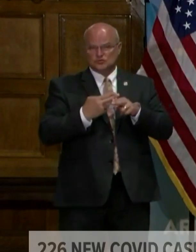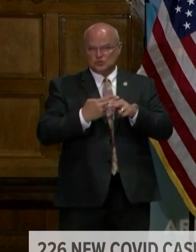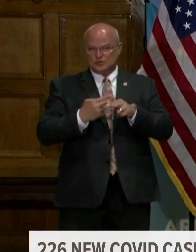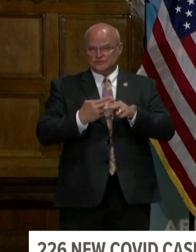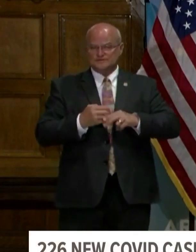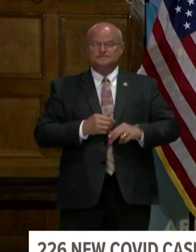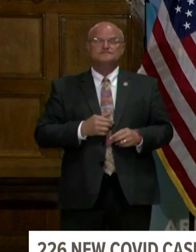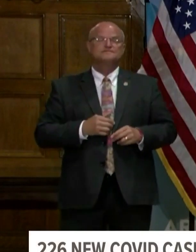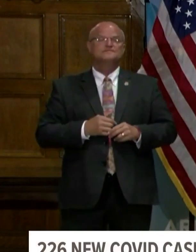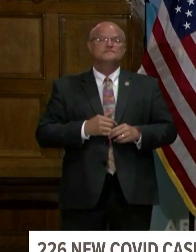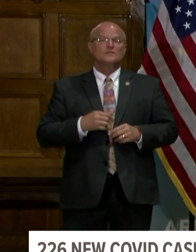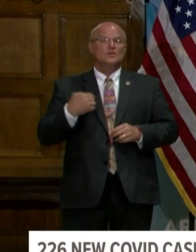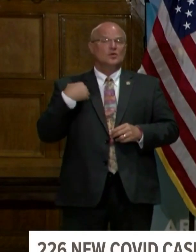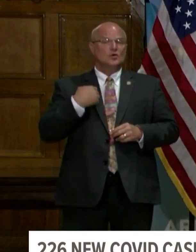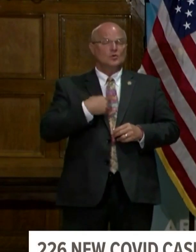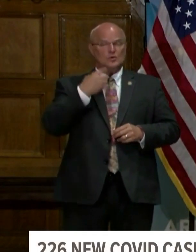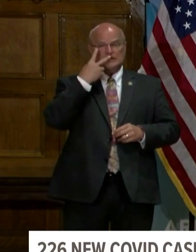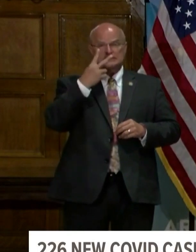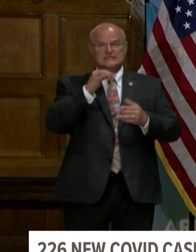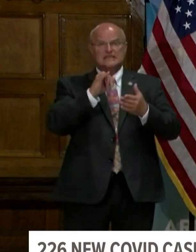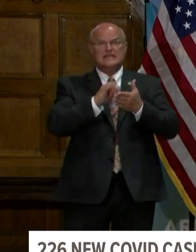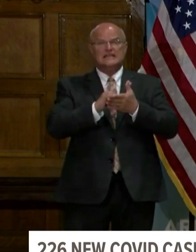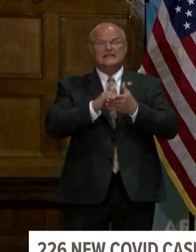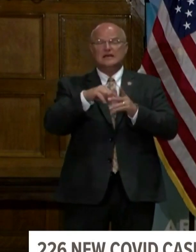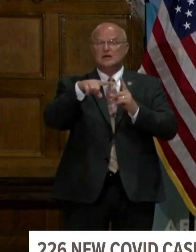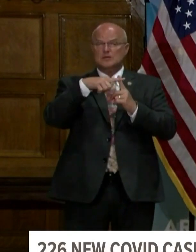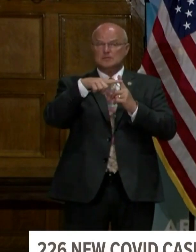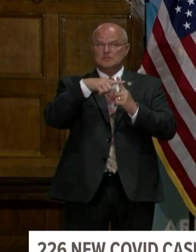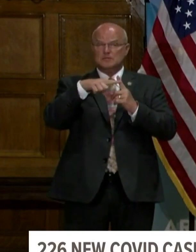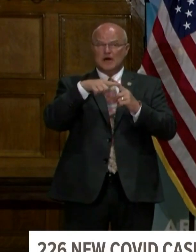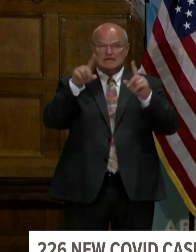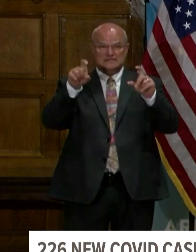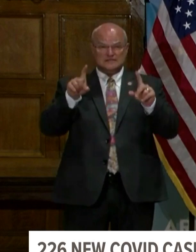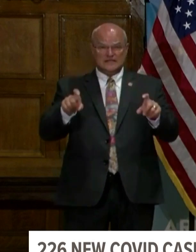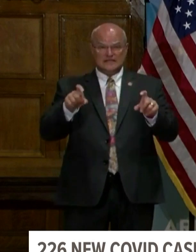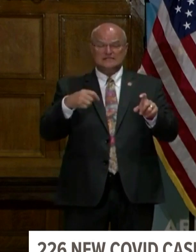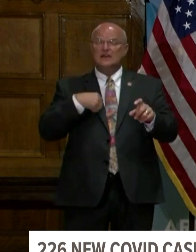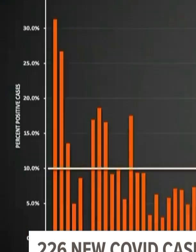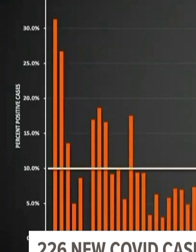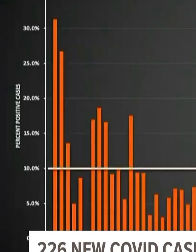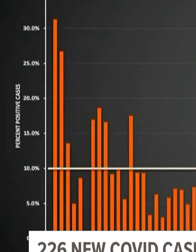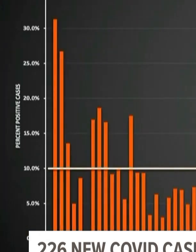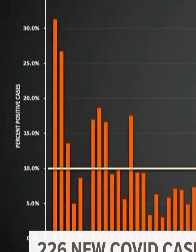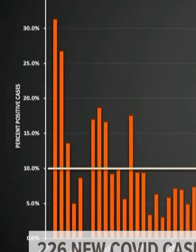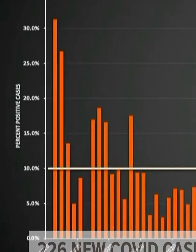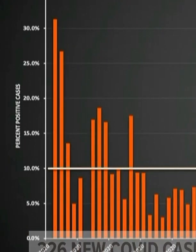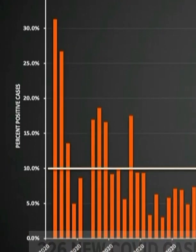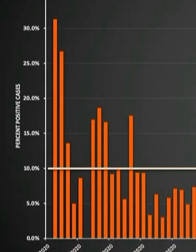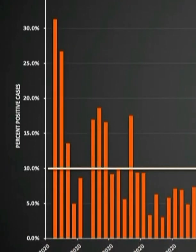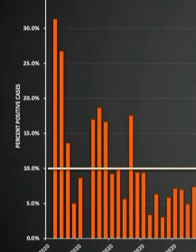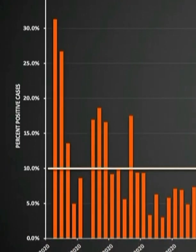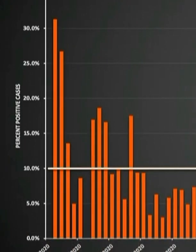And then we'll see the percent of positive tests, and I want to talk about that just for a second.